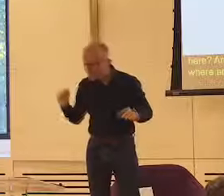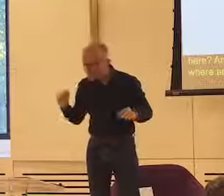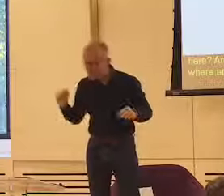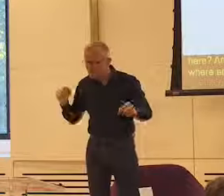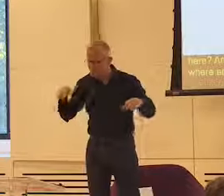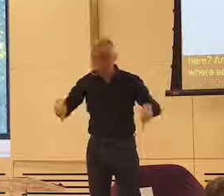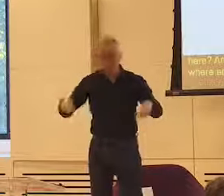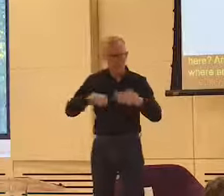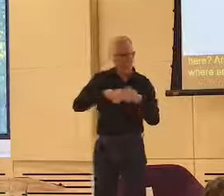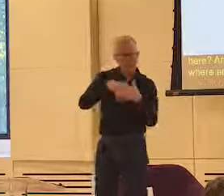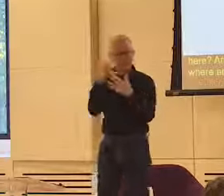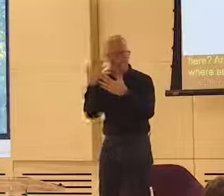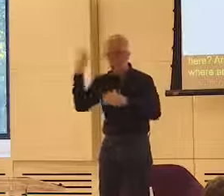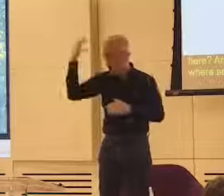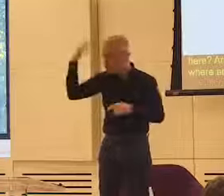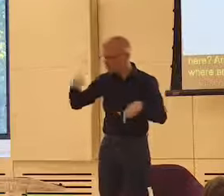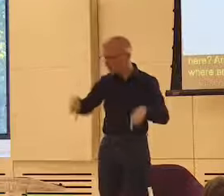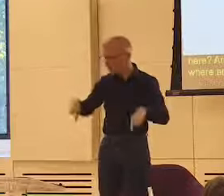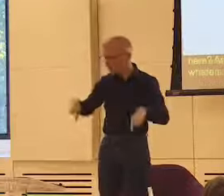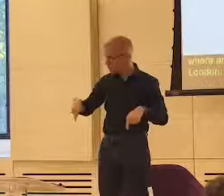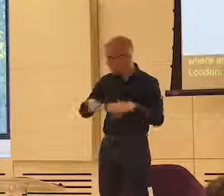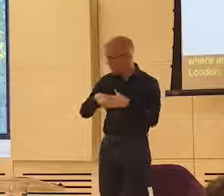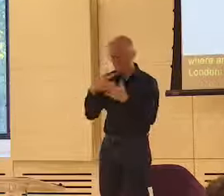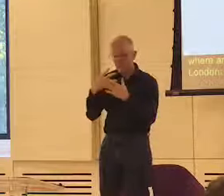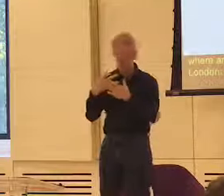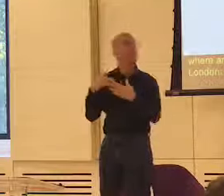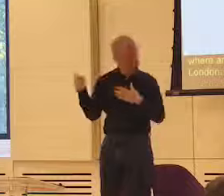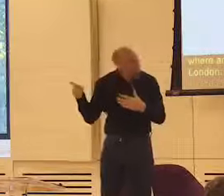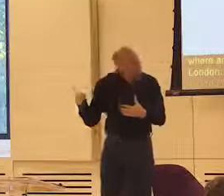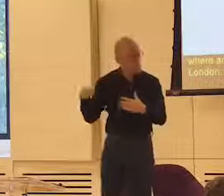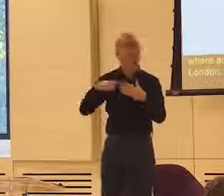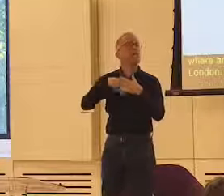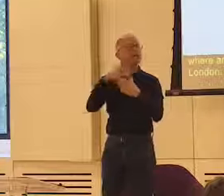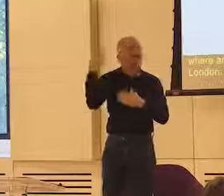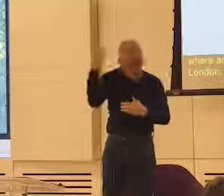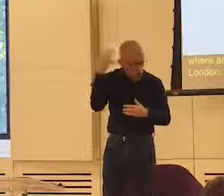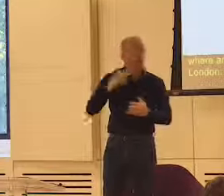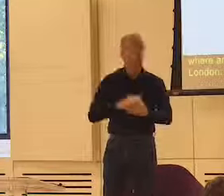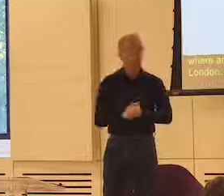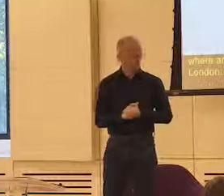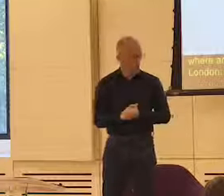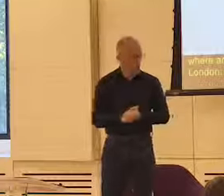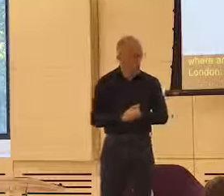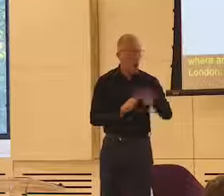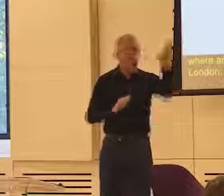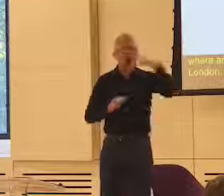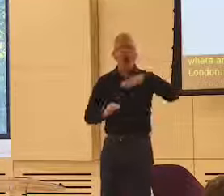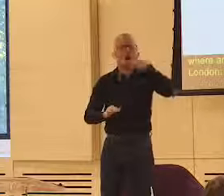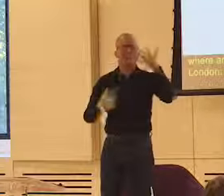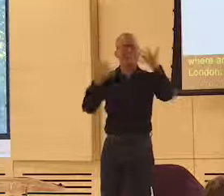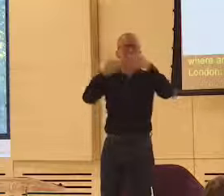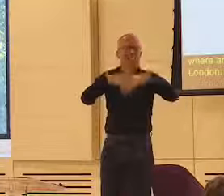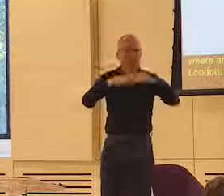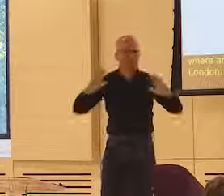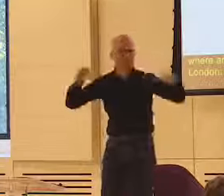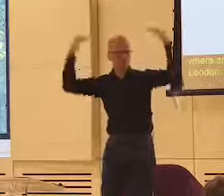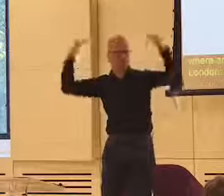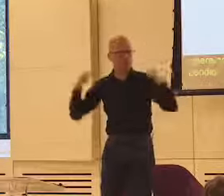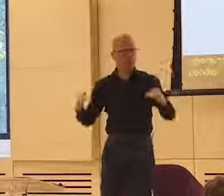2018, London. Are we in a developed country? Yeah, I see people nodding. Okay, great. Is